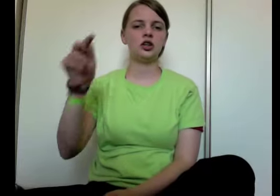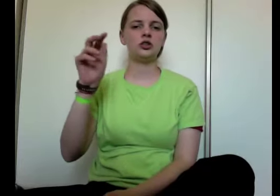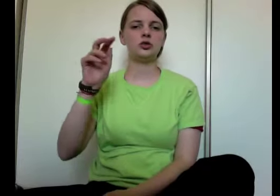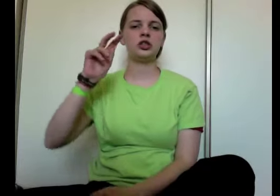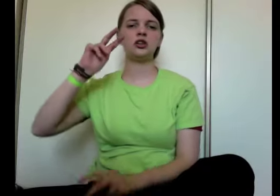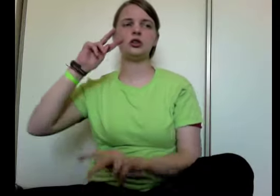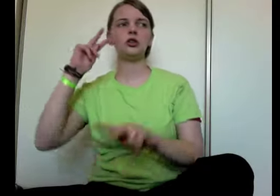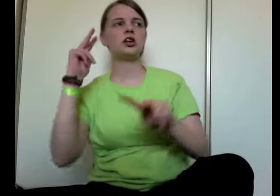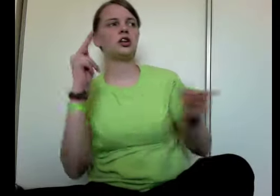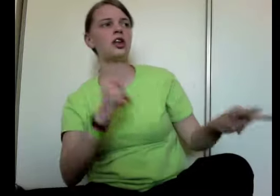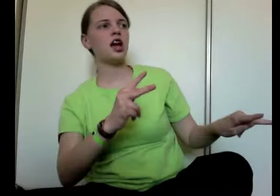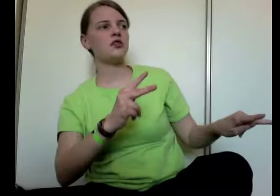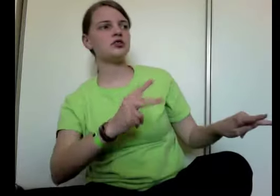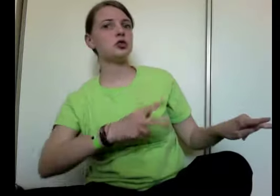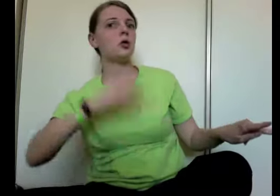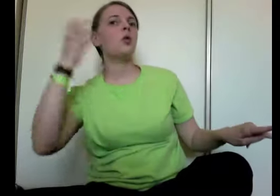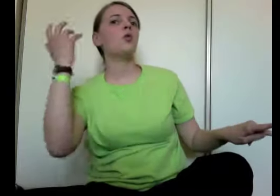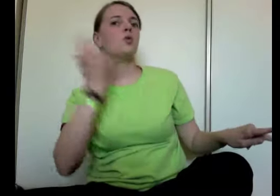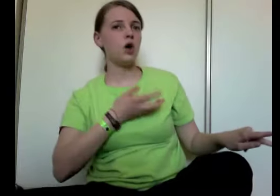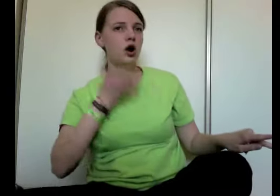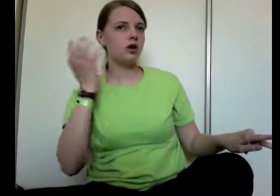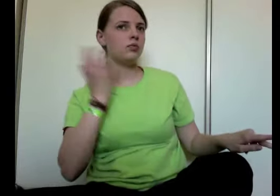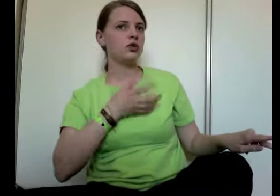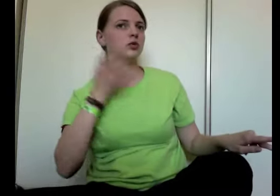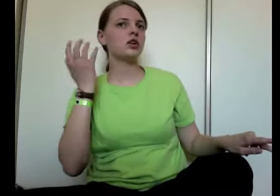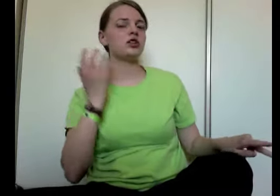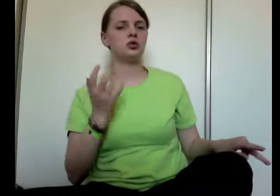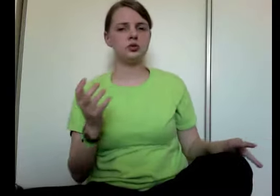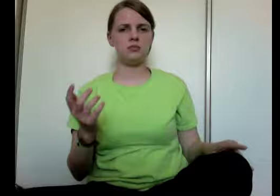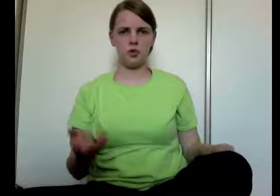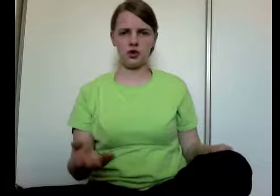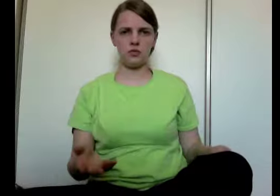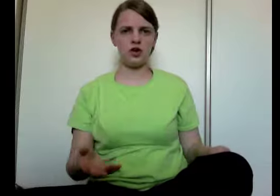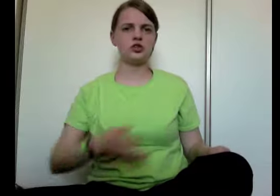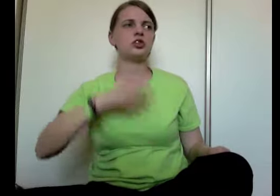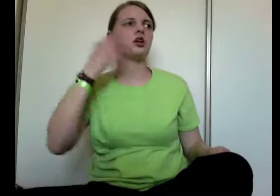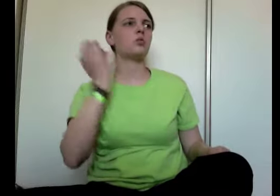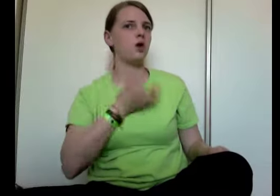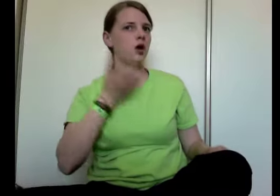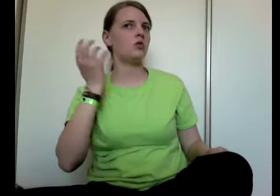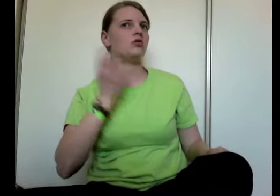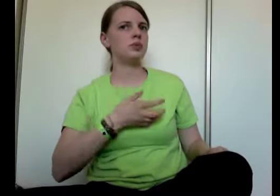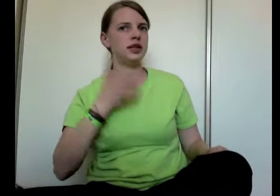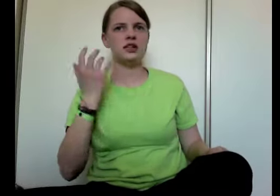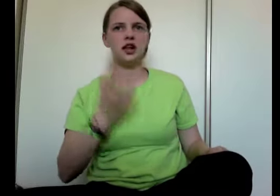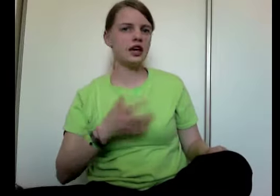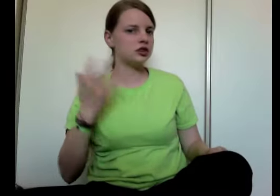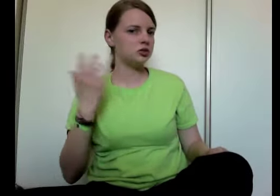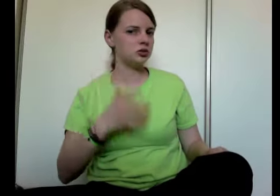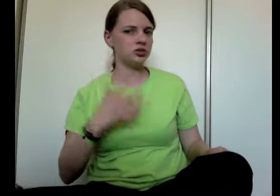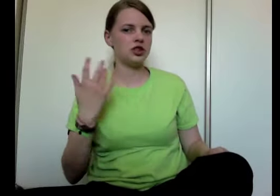so I did look left, whoa, but you want to do it more than once. So like whoa repeated like 2-3